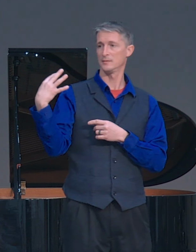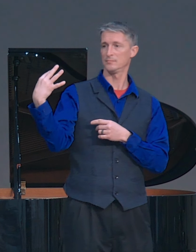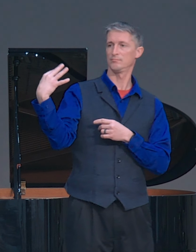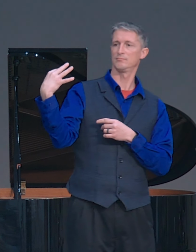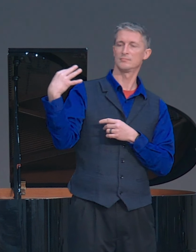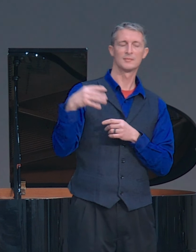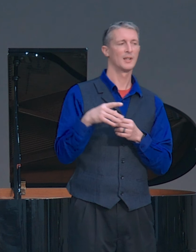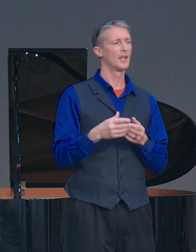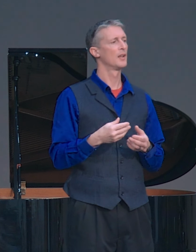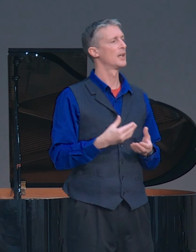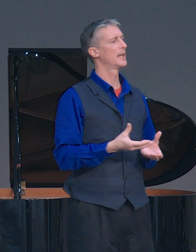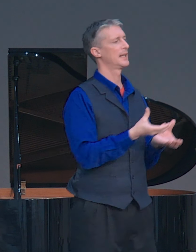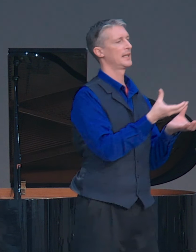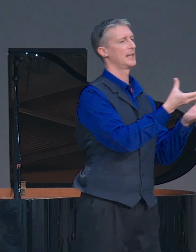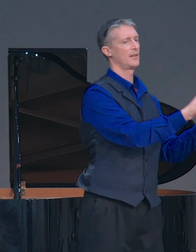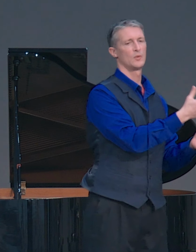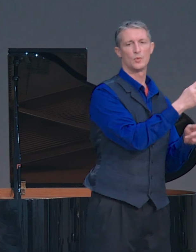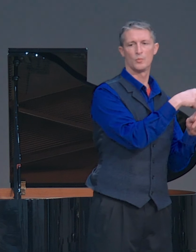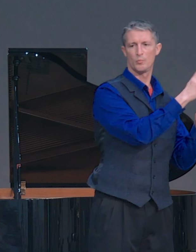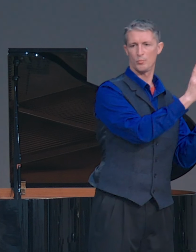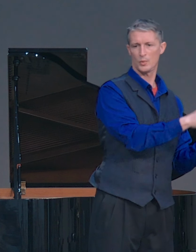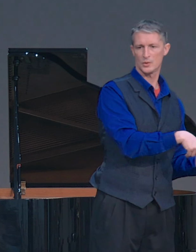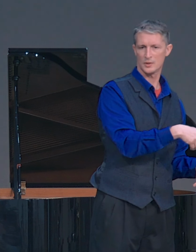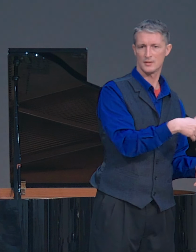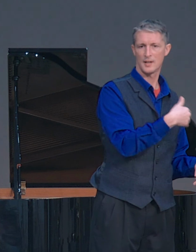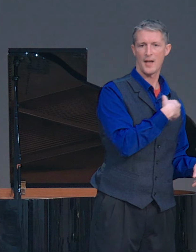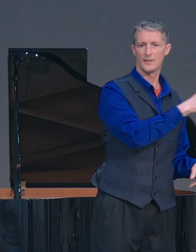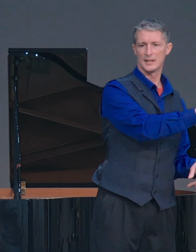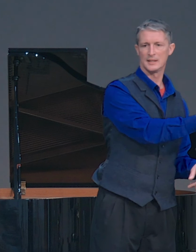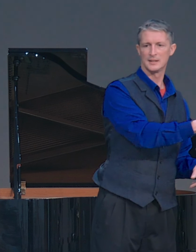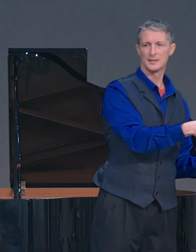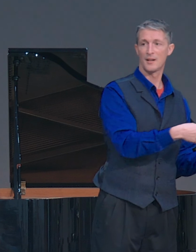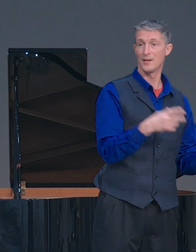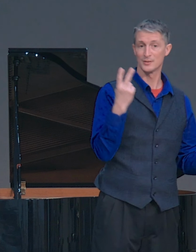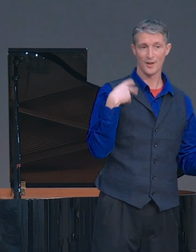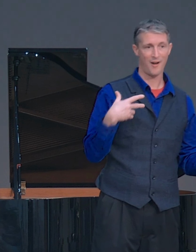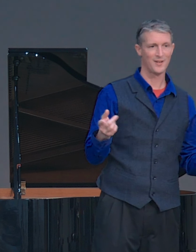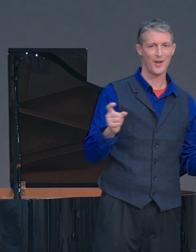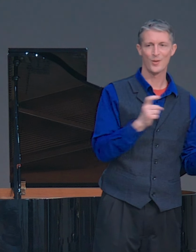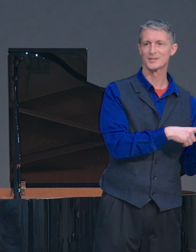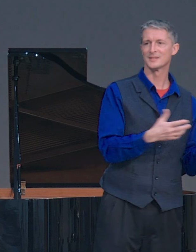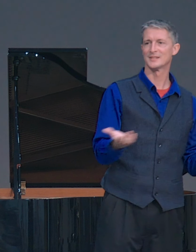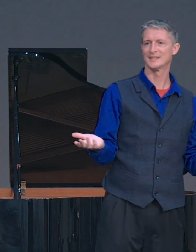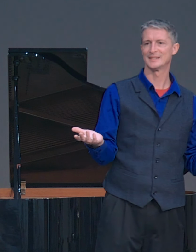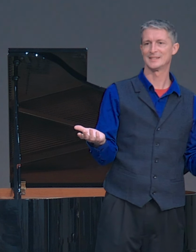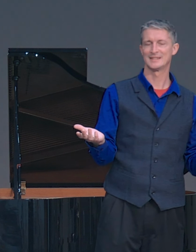is in need. You're like, all of that sounds disgusting. And yet,